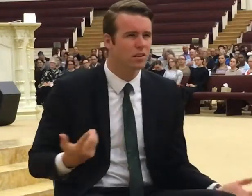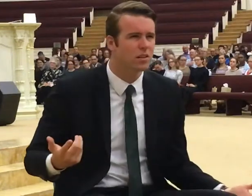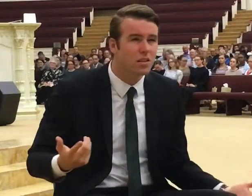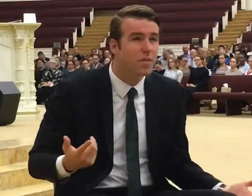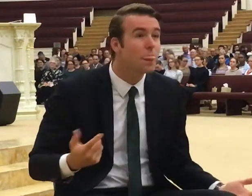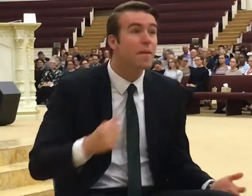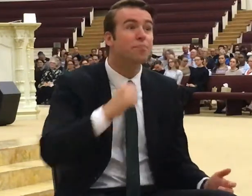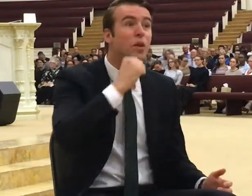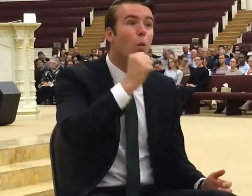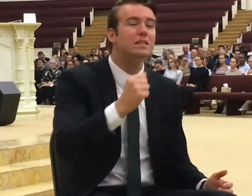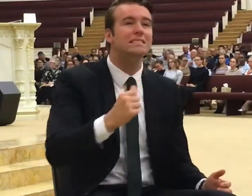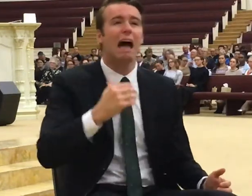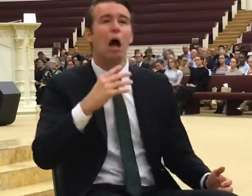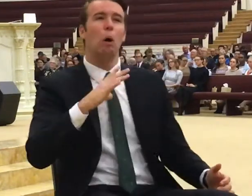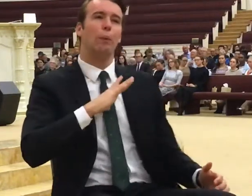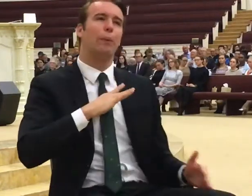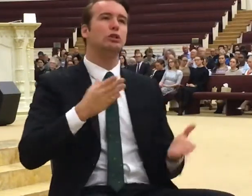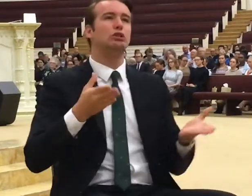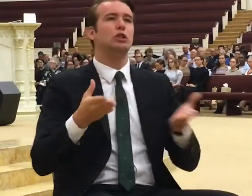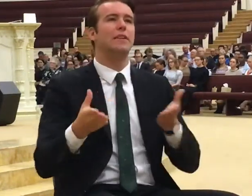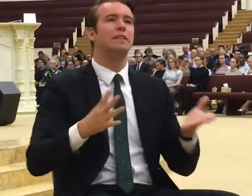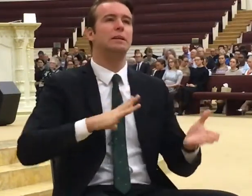It wasn't a cool hymn sermon.